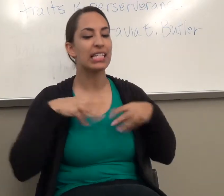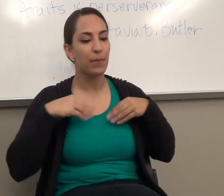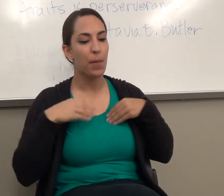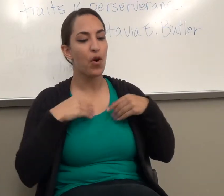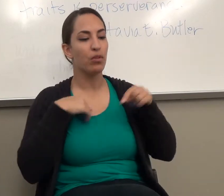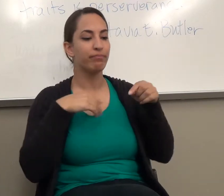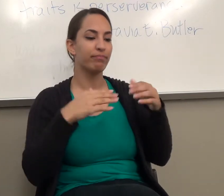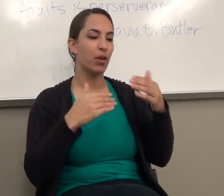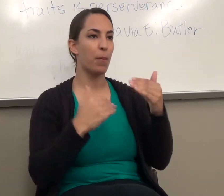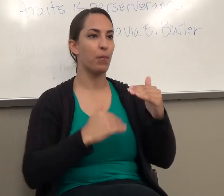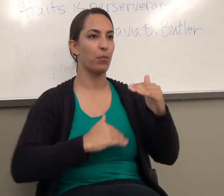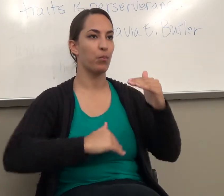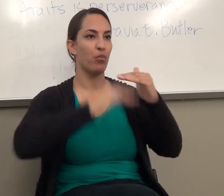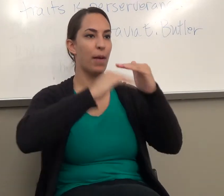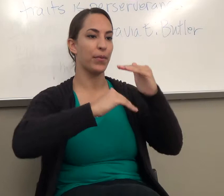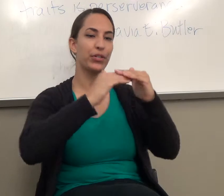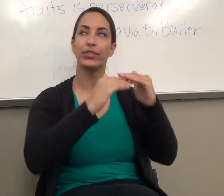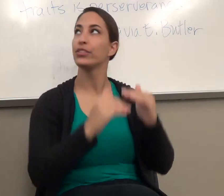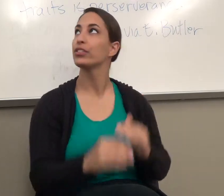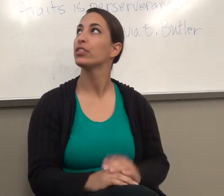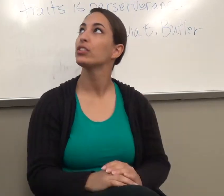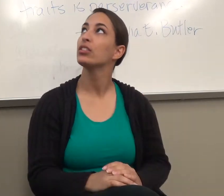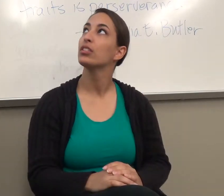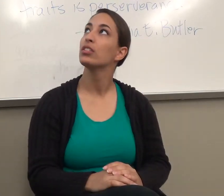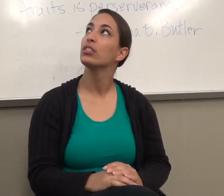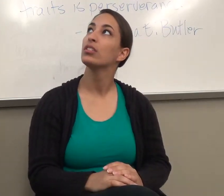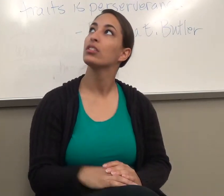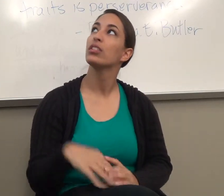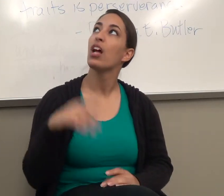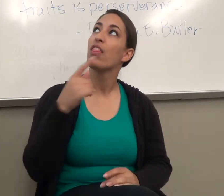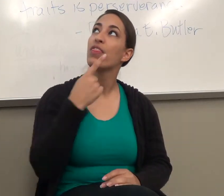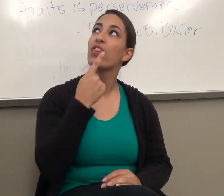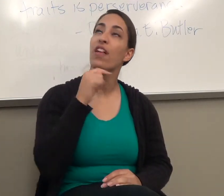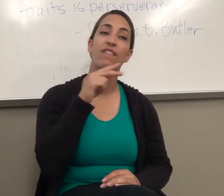this, and does that agree with the subject?